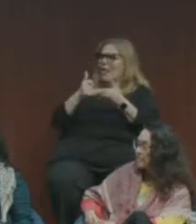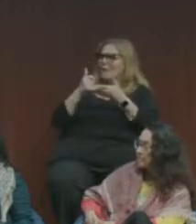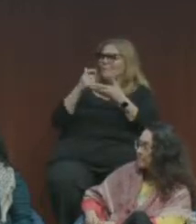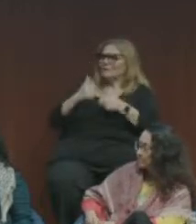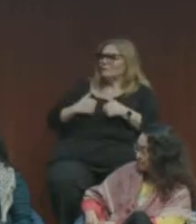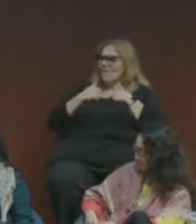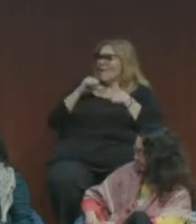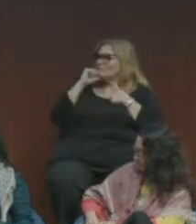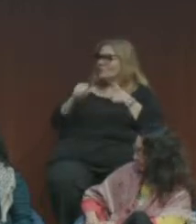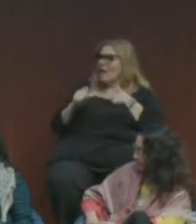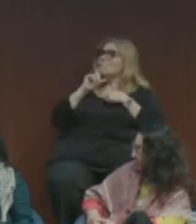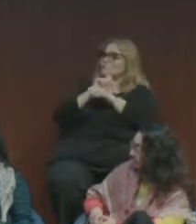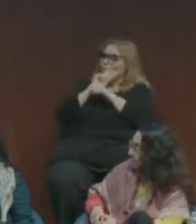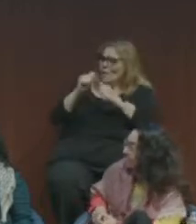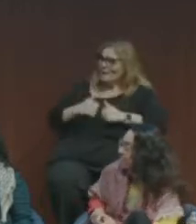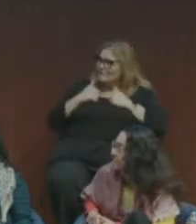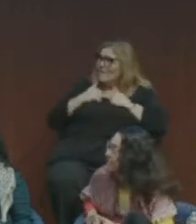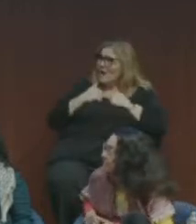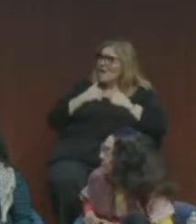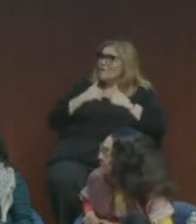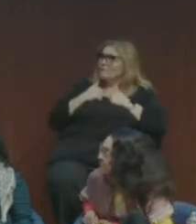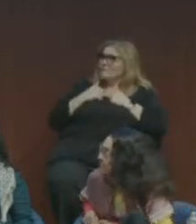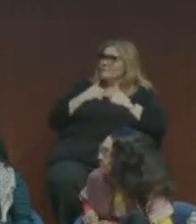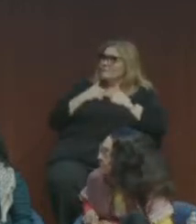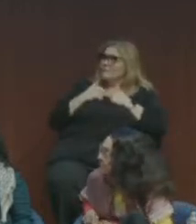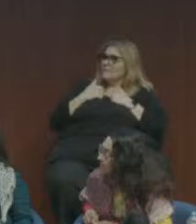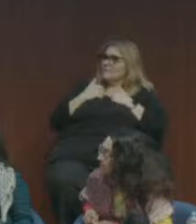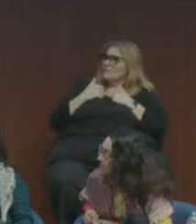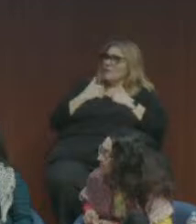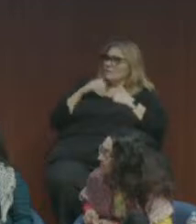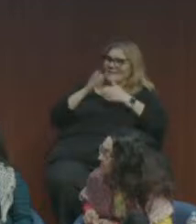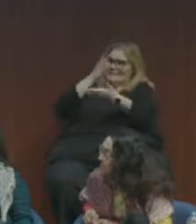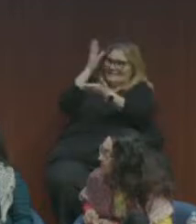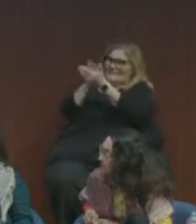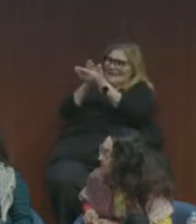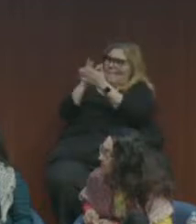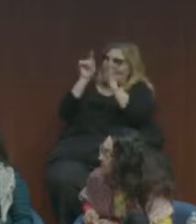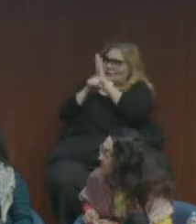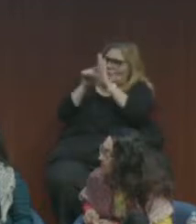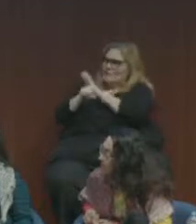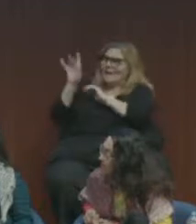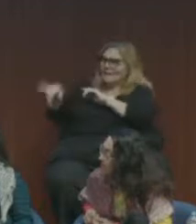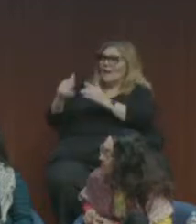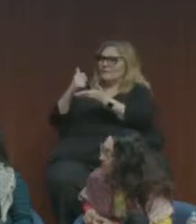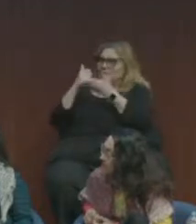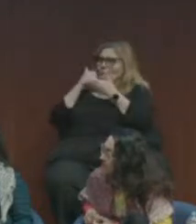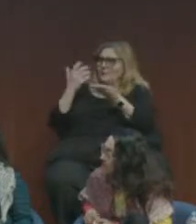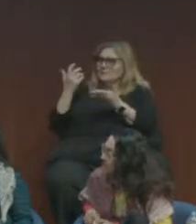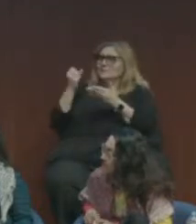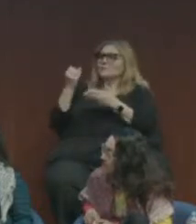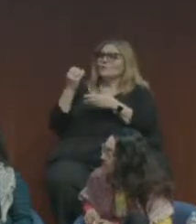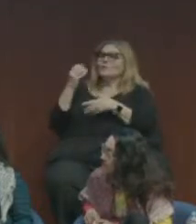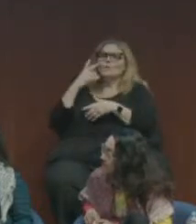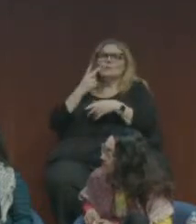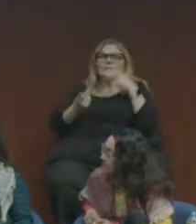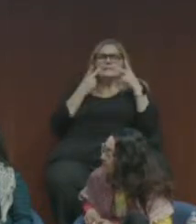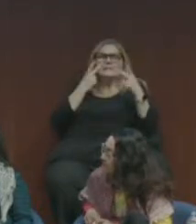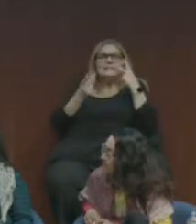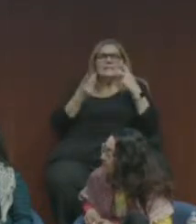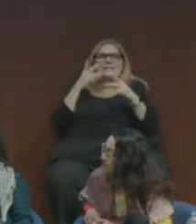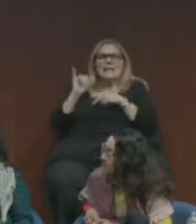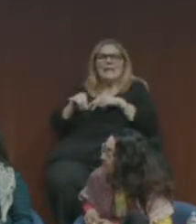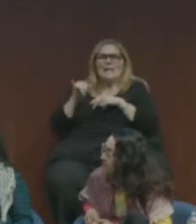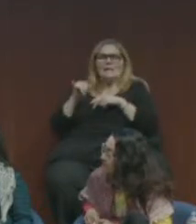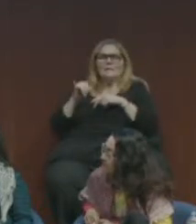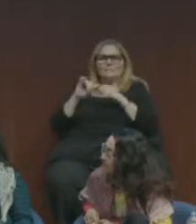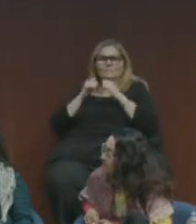survival. If you want us to survive, you just own it and stop the genocide. And you can see how